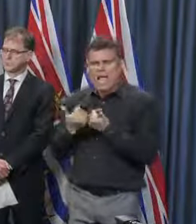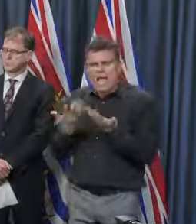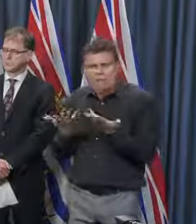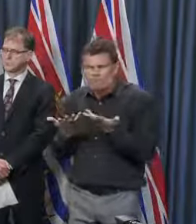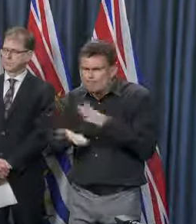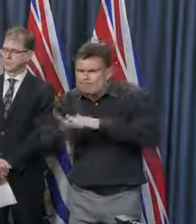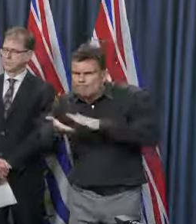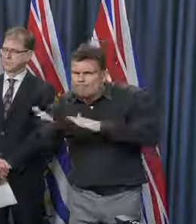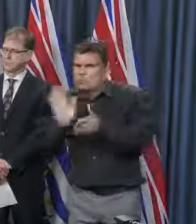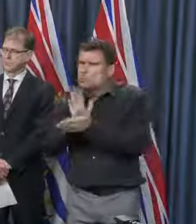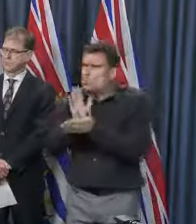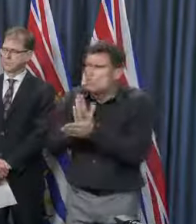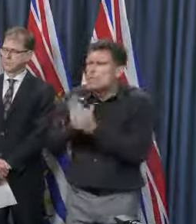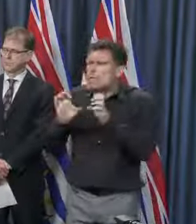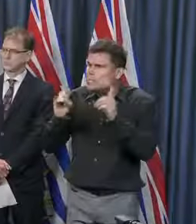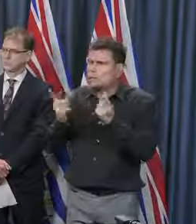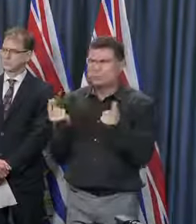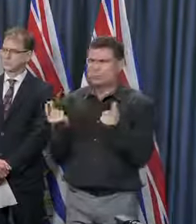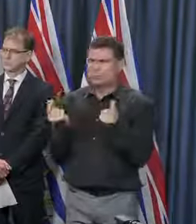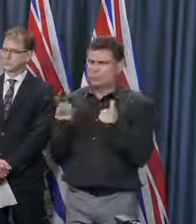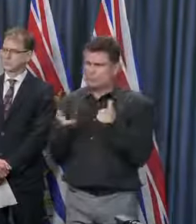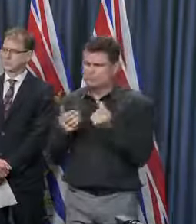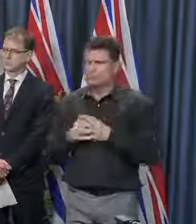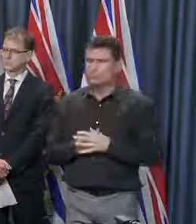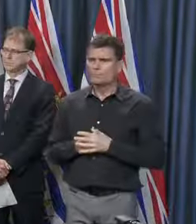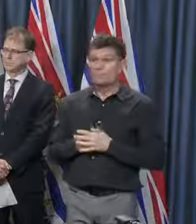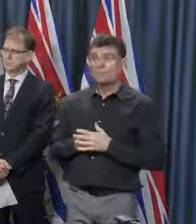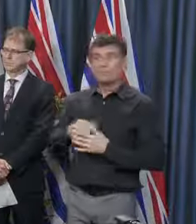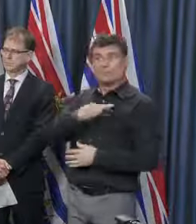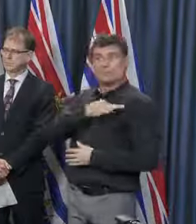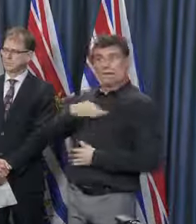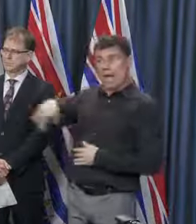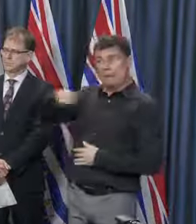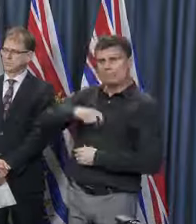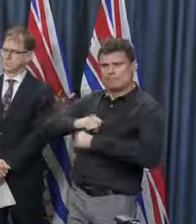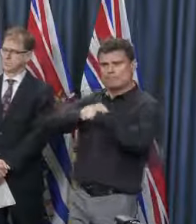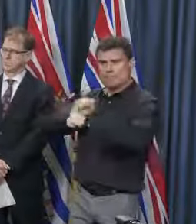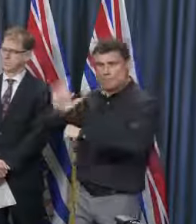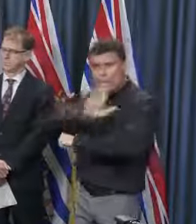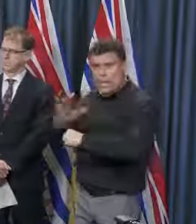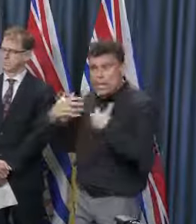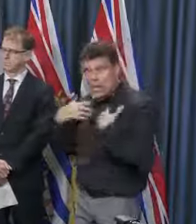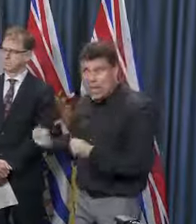both protect students and staff and to make sure that